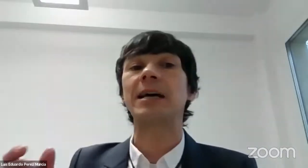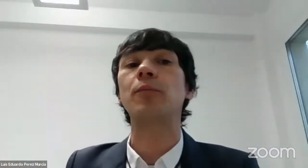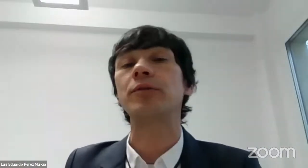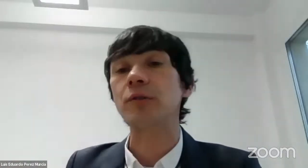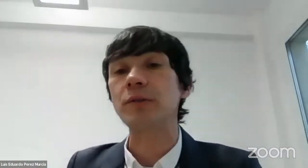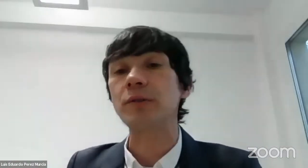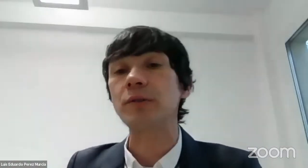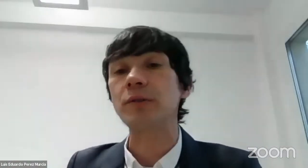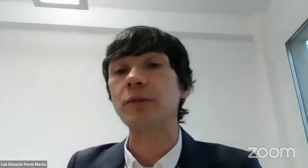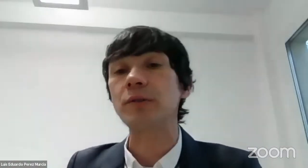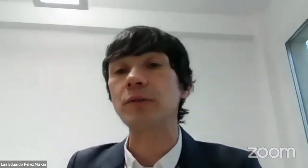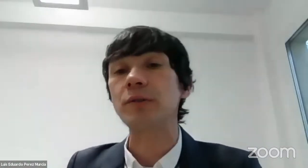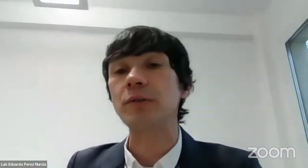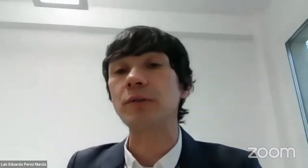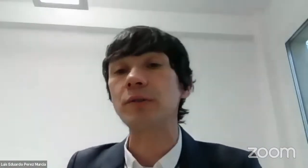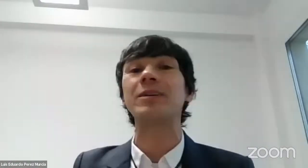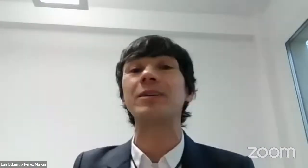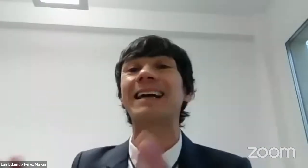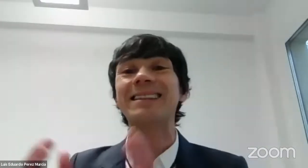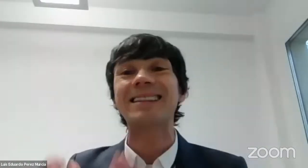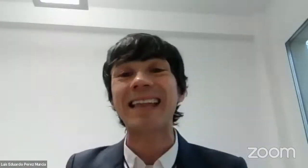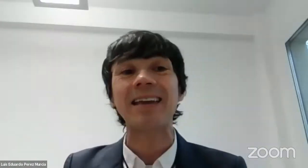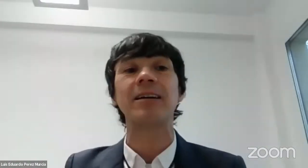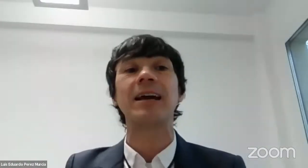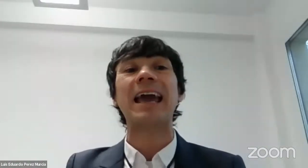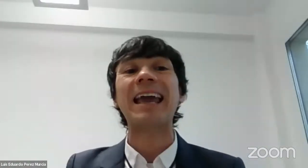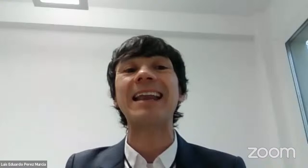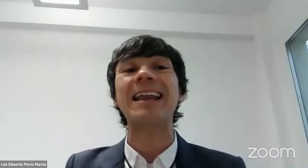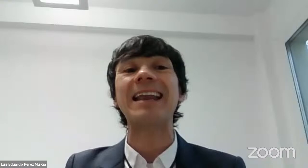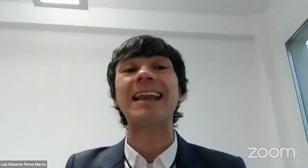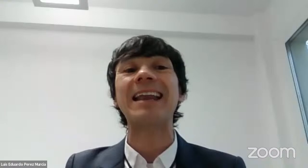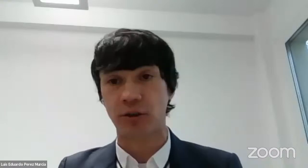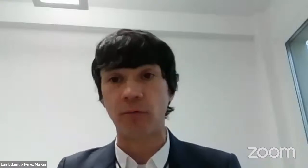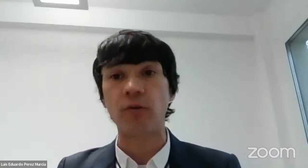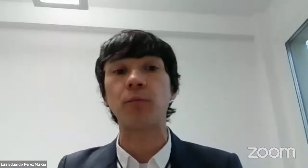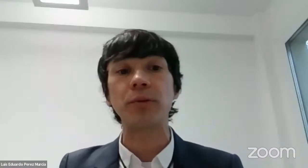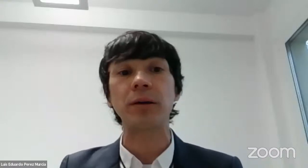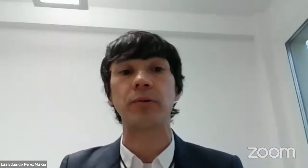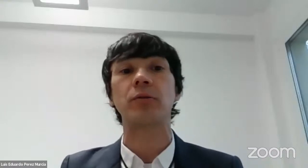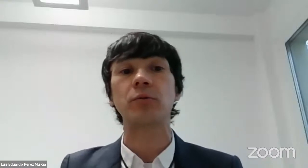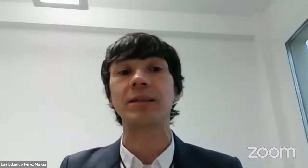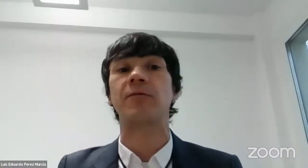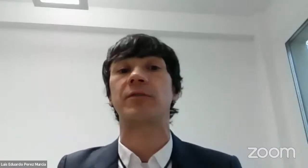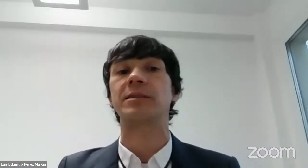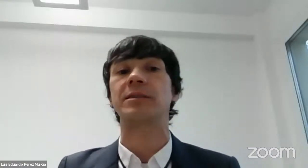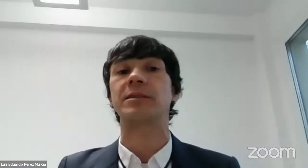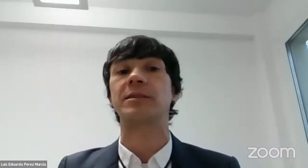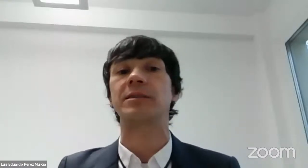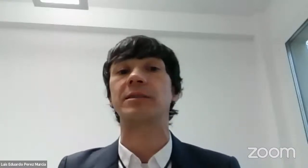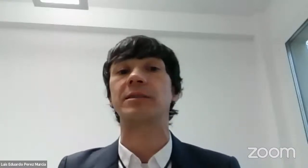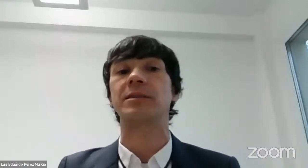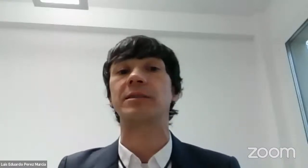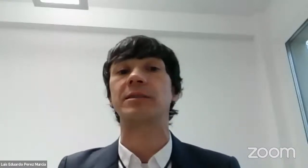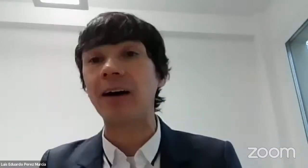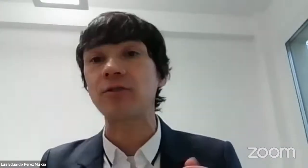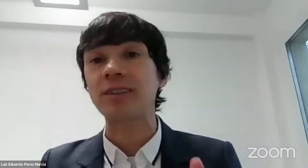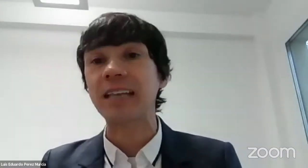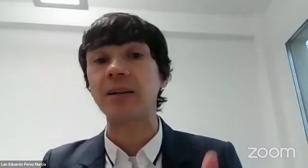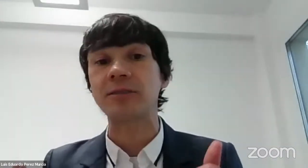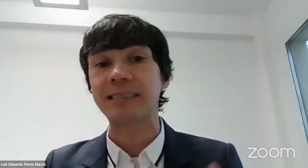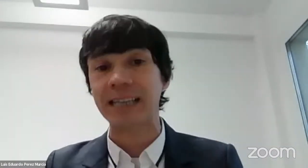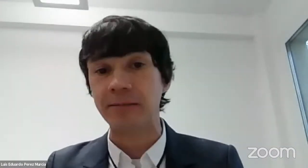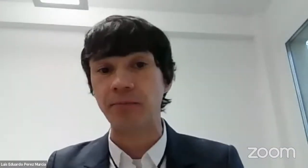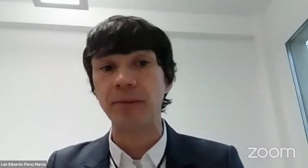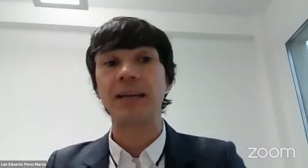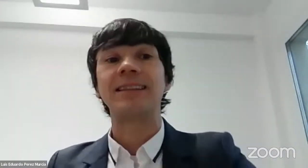it is an opportunity to remember that we can take any action for people with different disabilities without